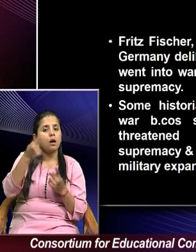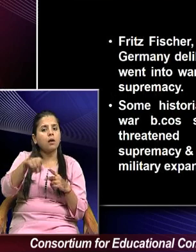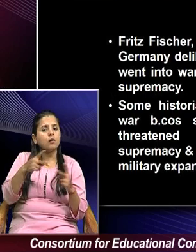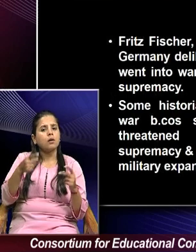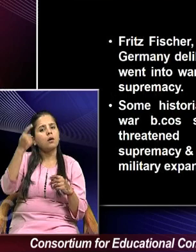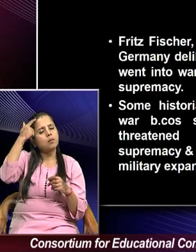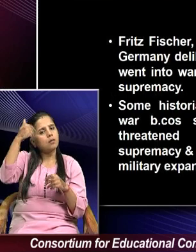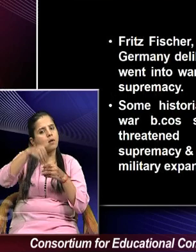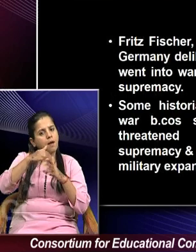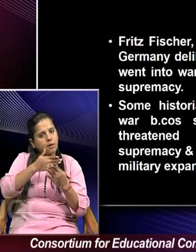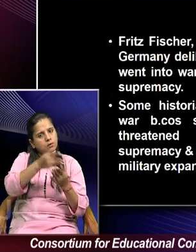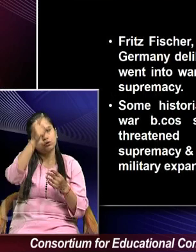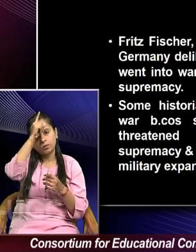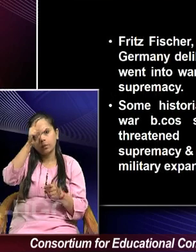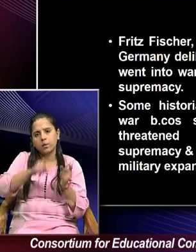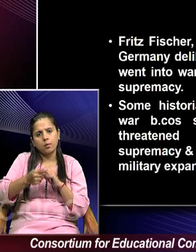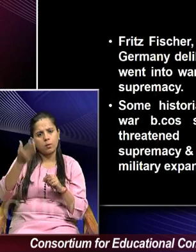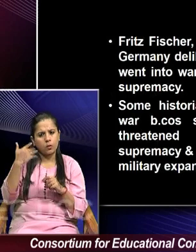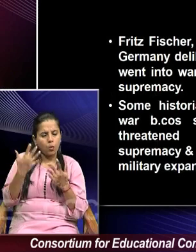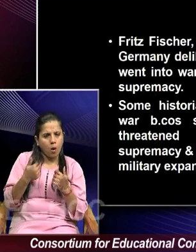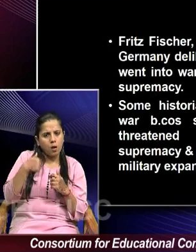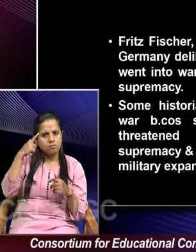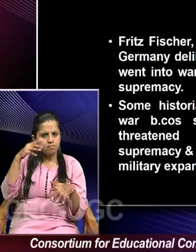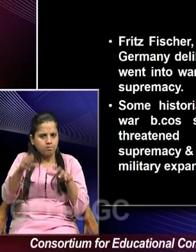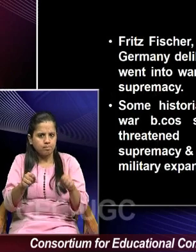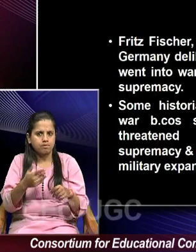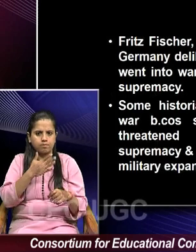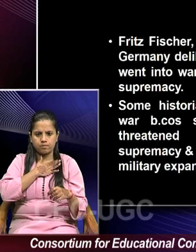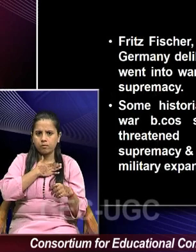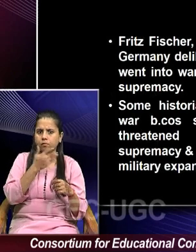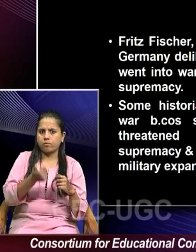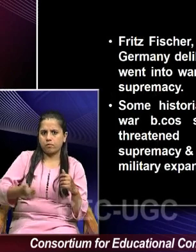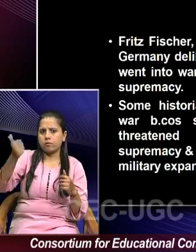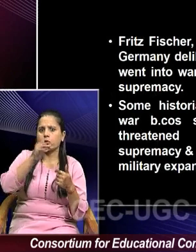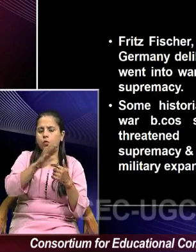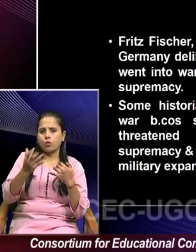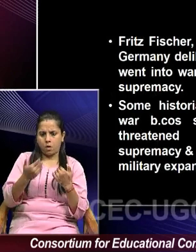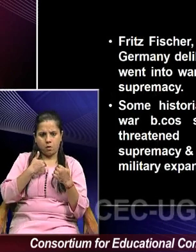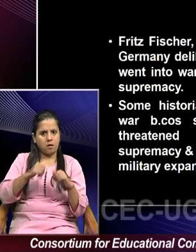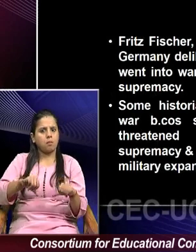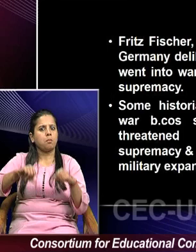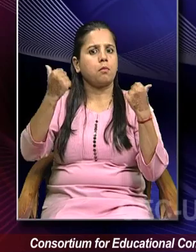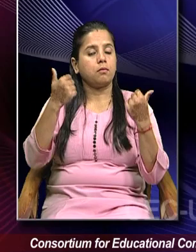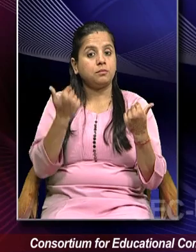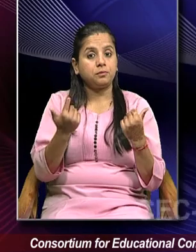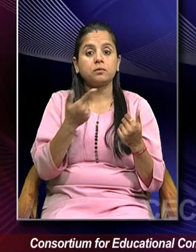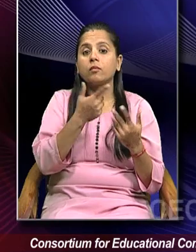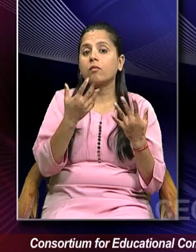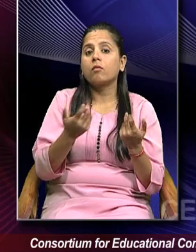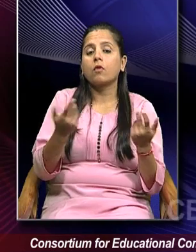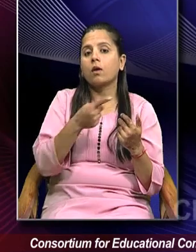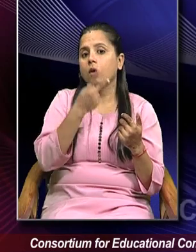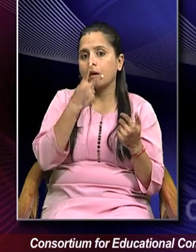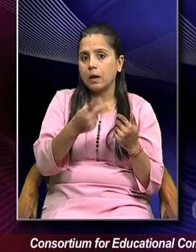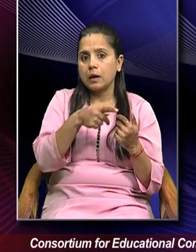the mind of the Germans at that point of time, and they in a way wanted that how when they were not able to